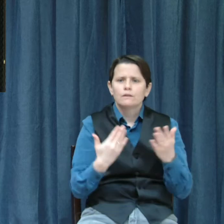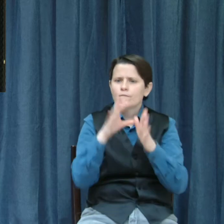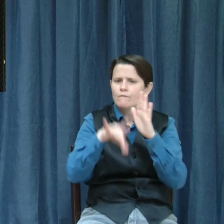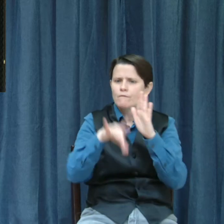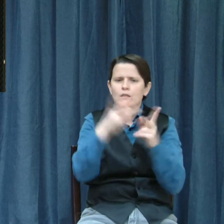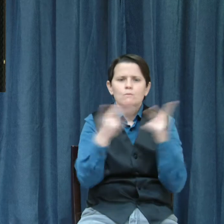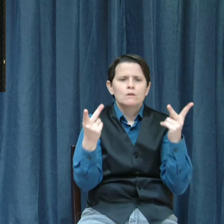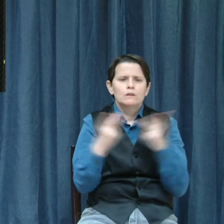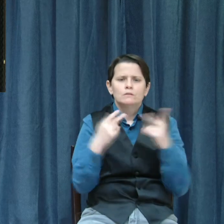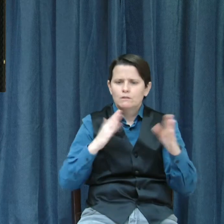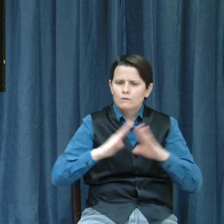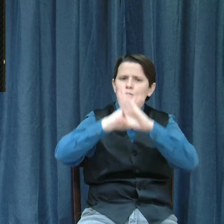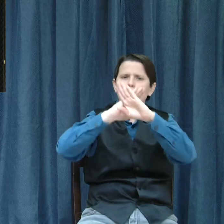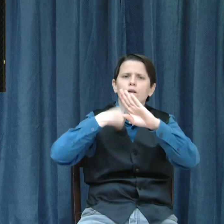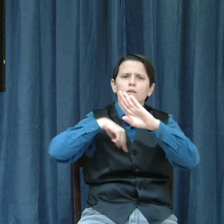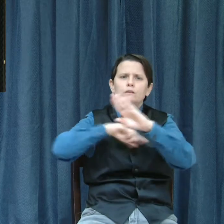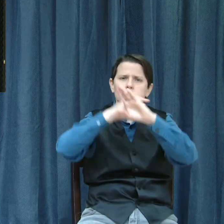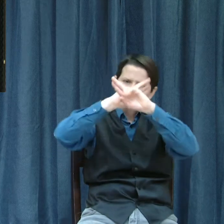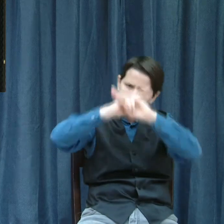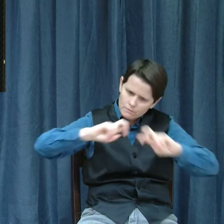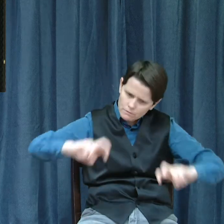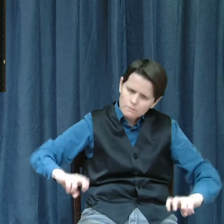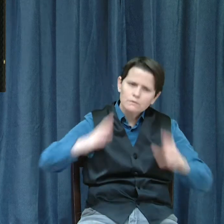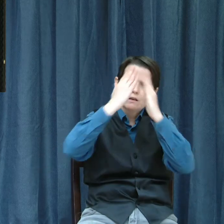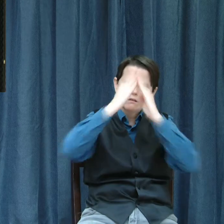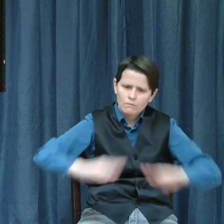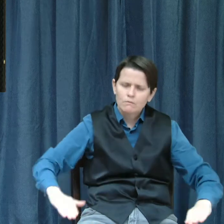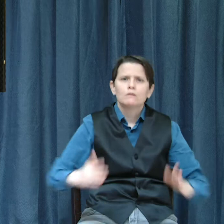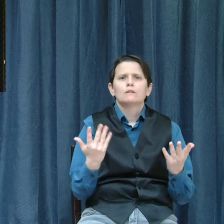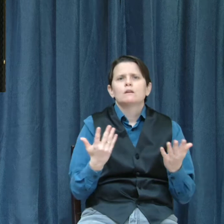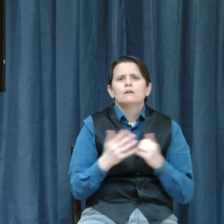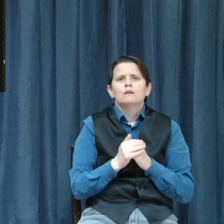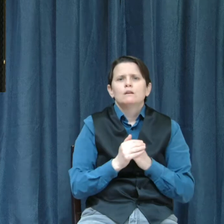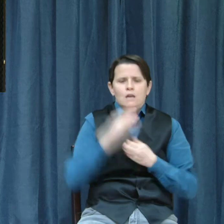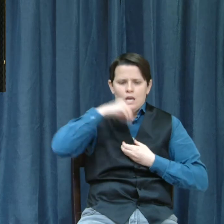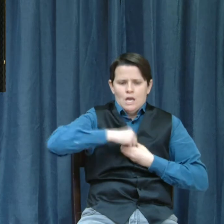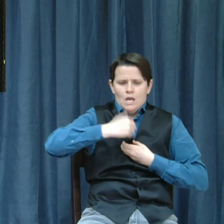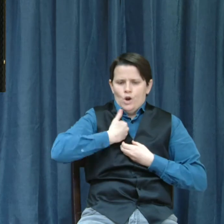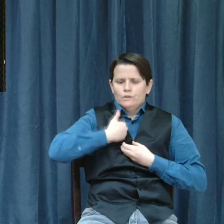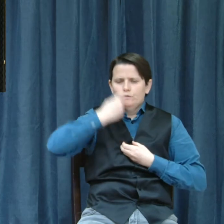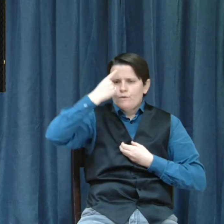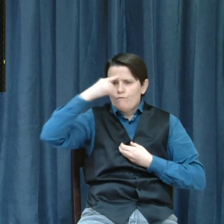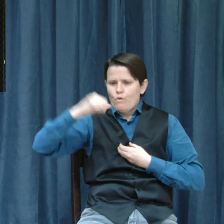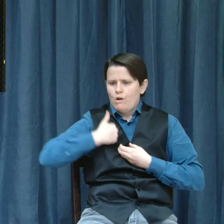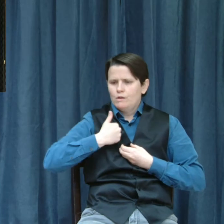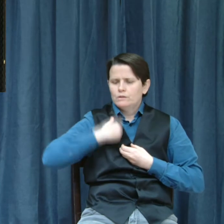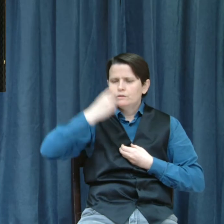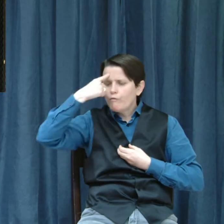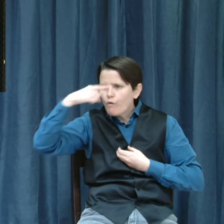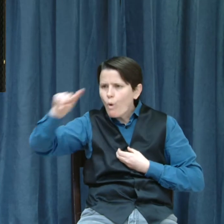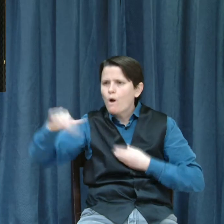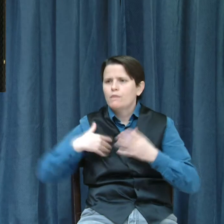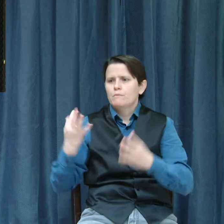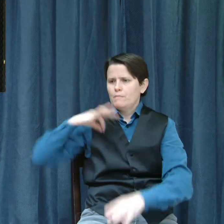work in ourselves, for the greater good? And the fourth person I